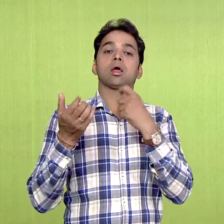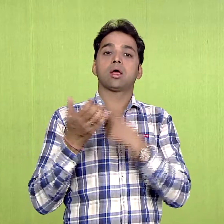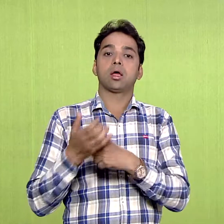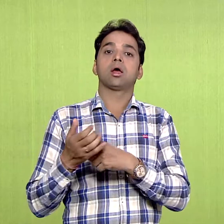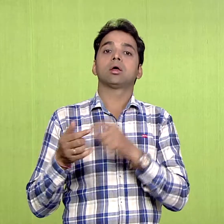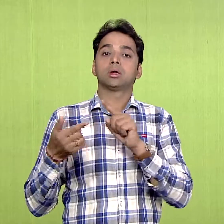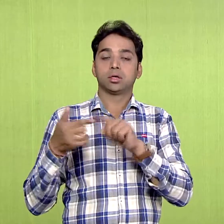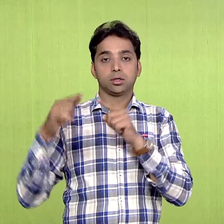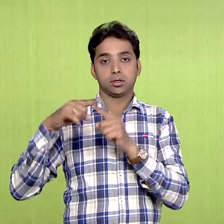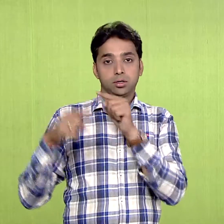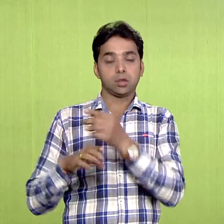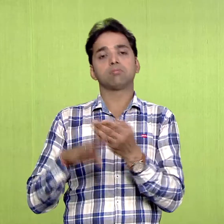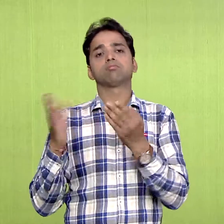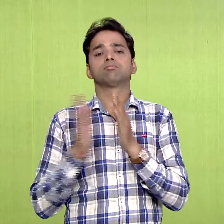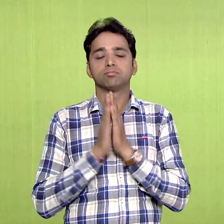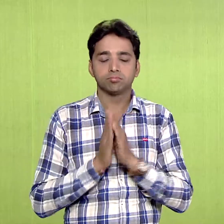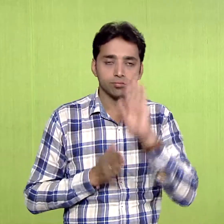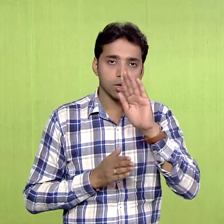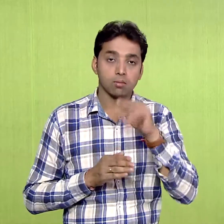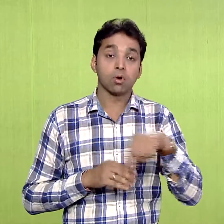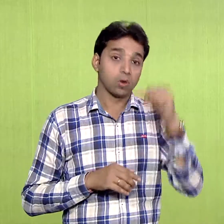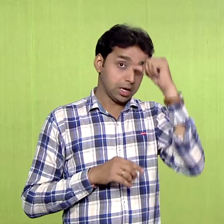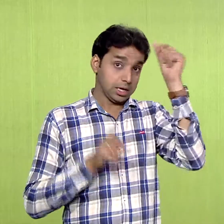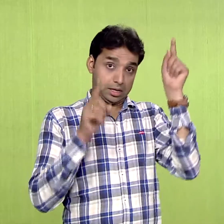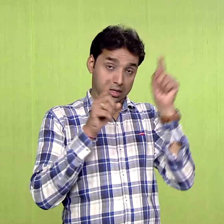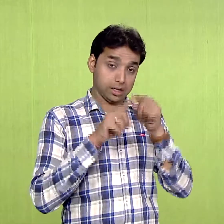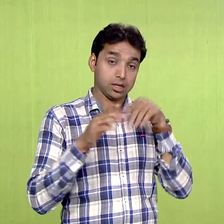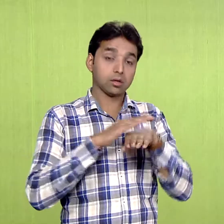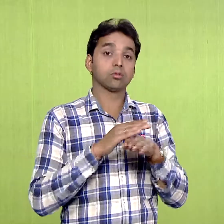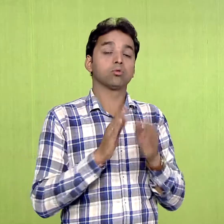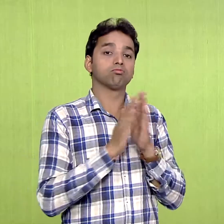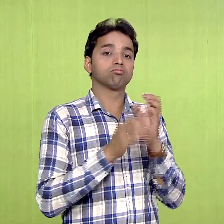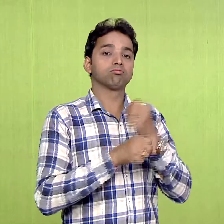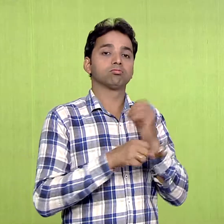Pillared temples of Hindu gods and goddesses.